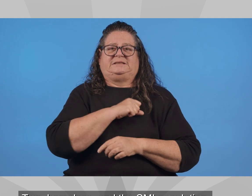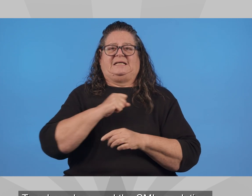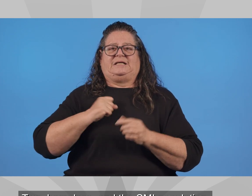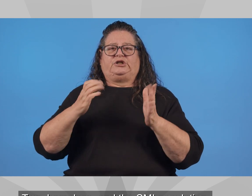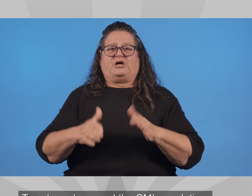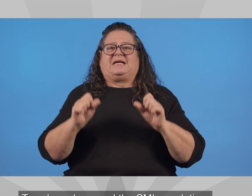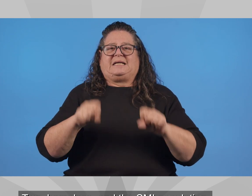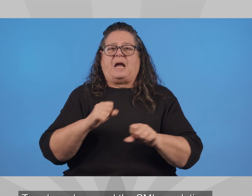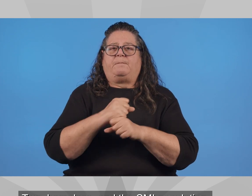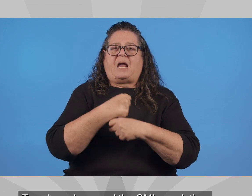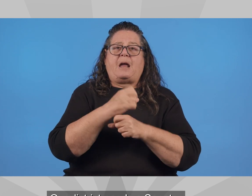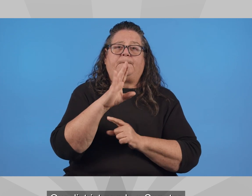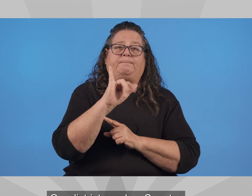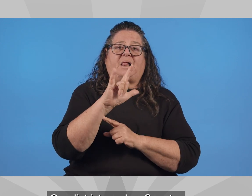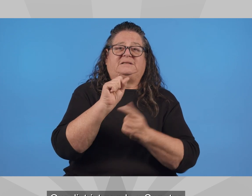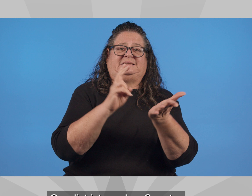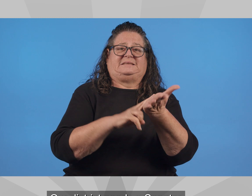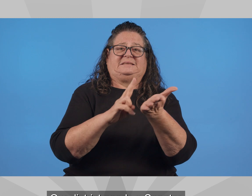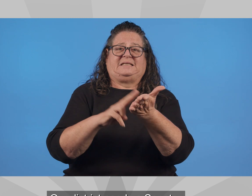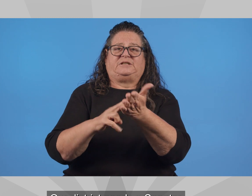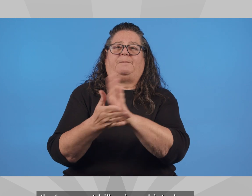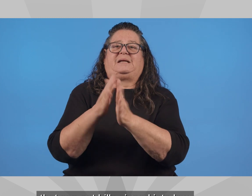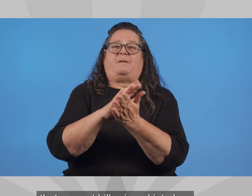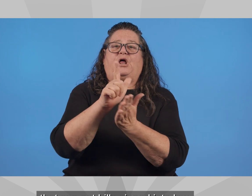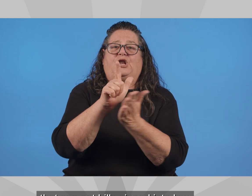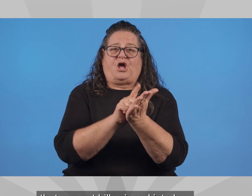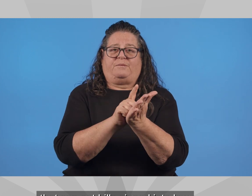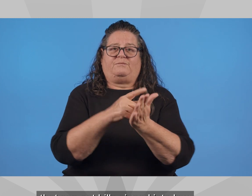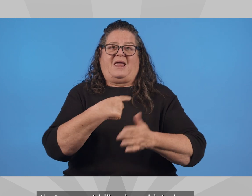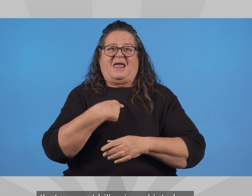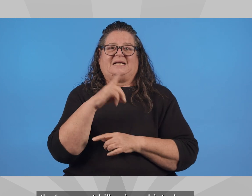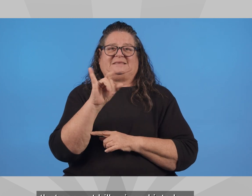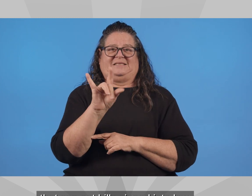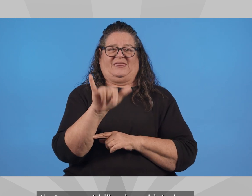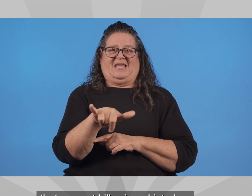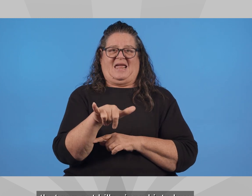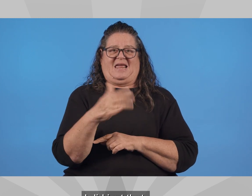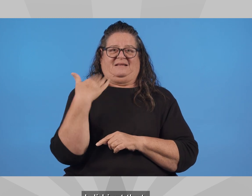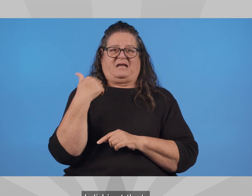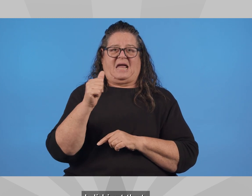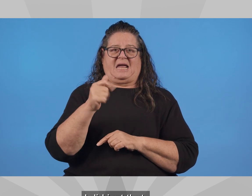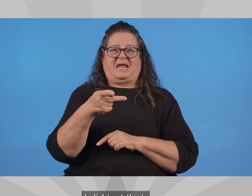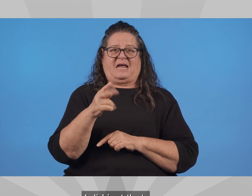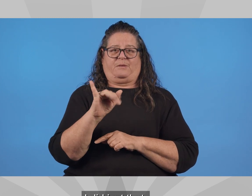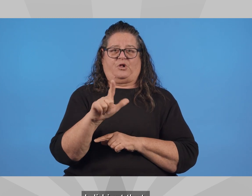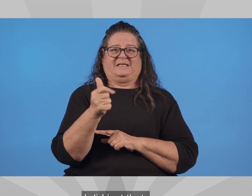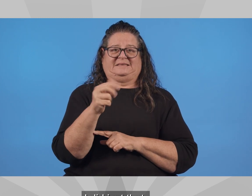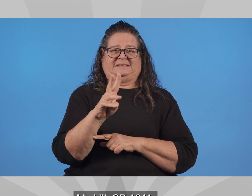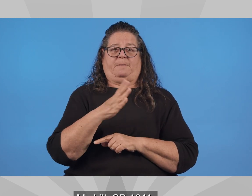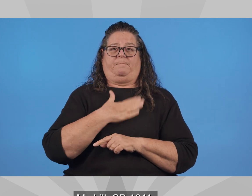SMI population. Our district needs a senator that can get bills signed into law. I did just